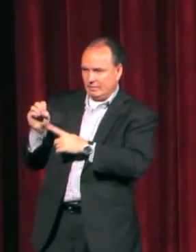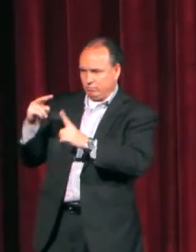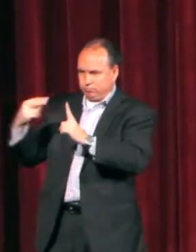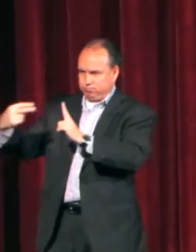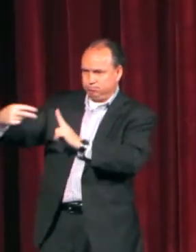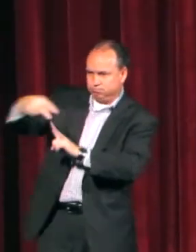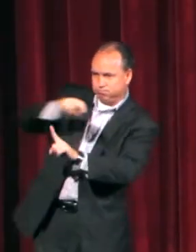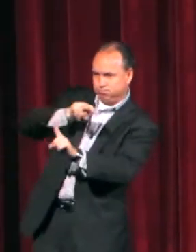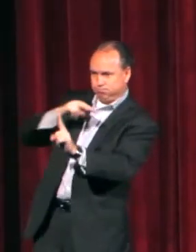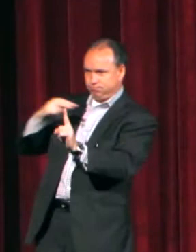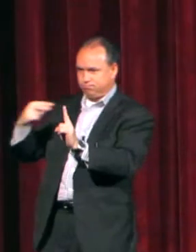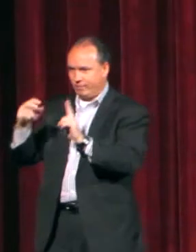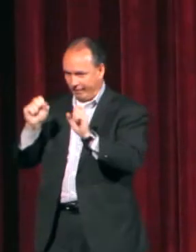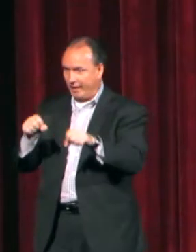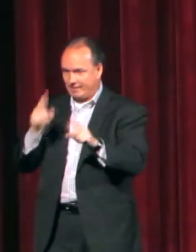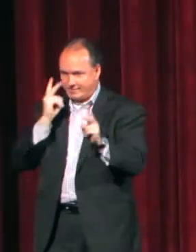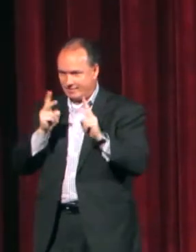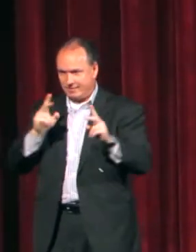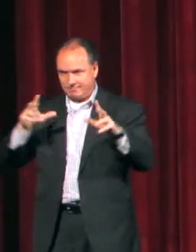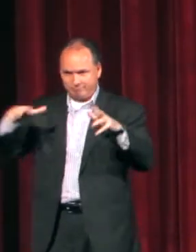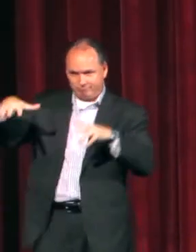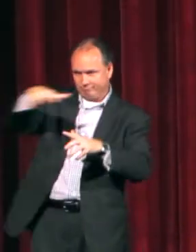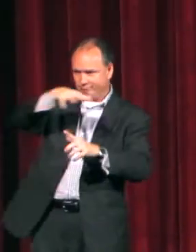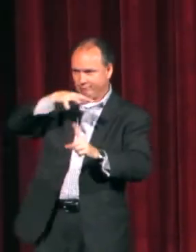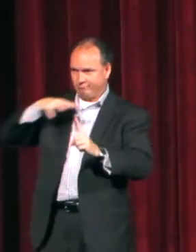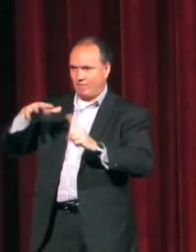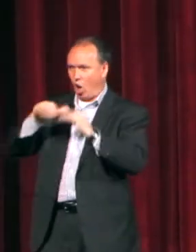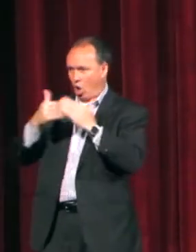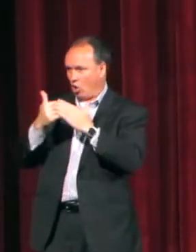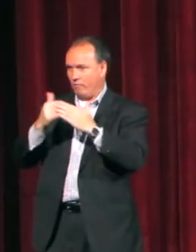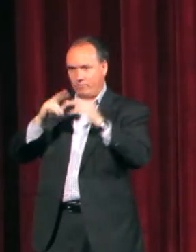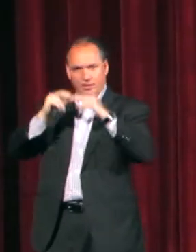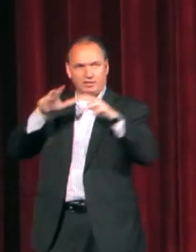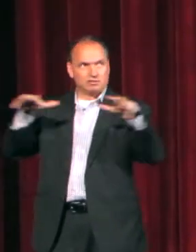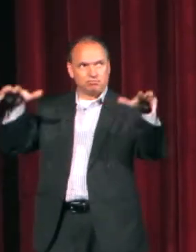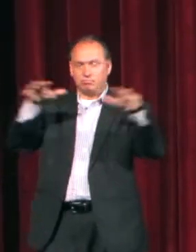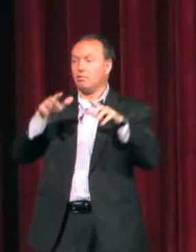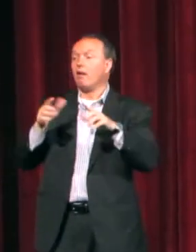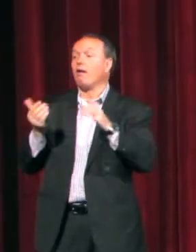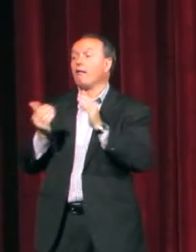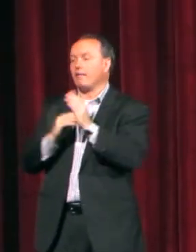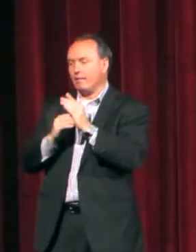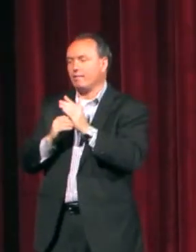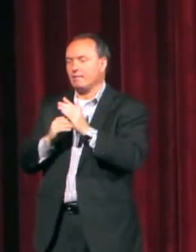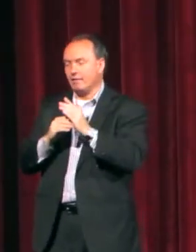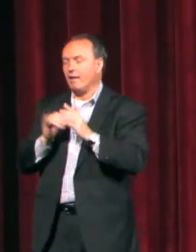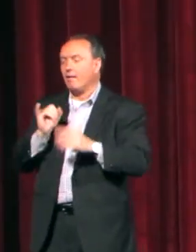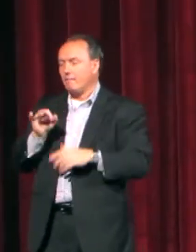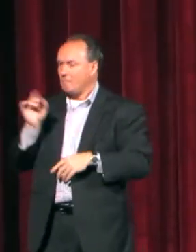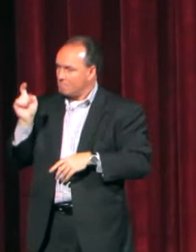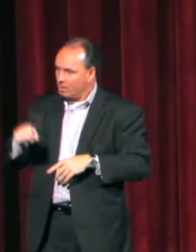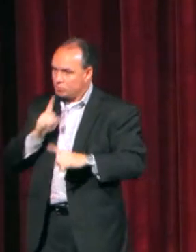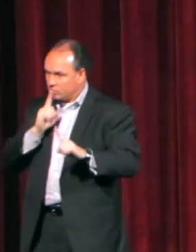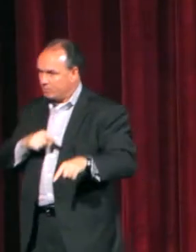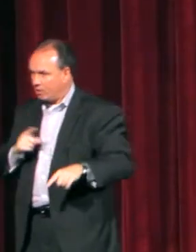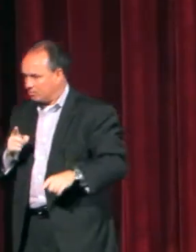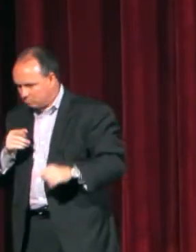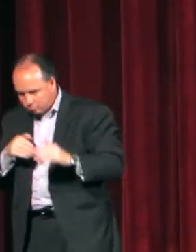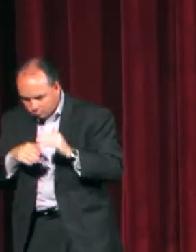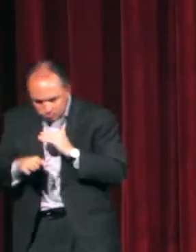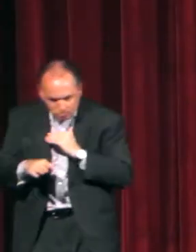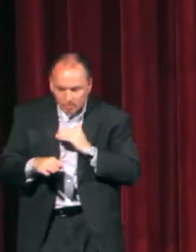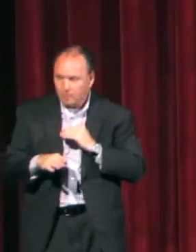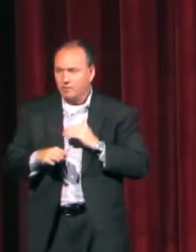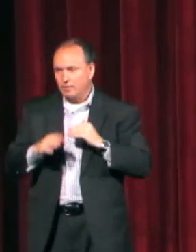views, pictures of the layout of all our buildings. Again, that way if they do have to respond and it